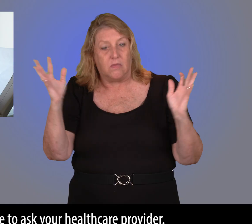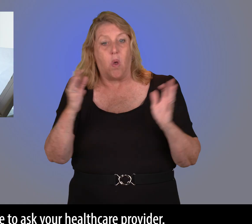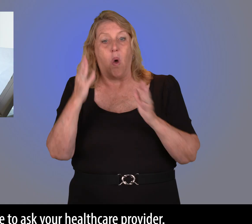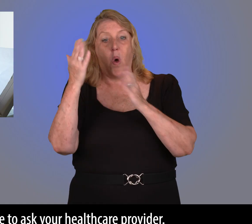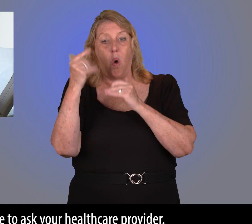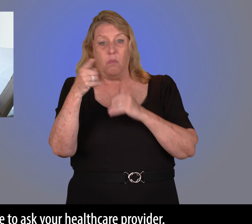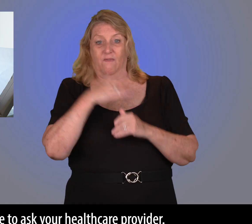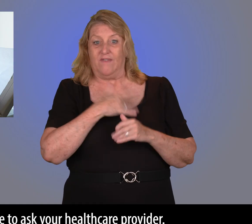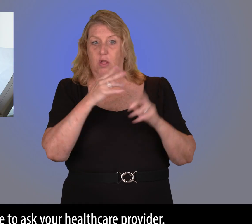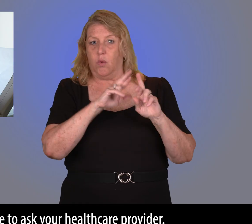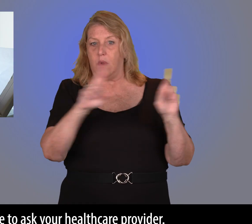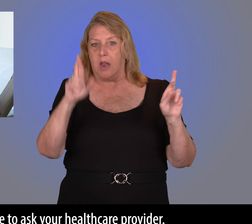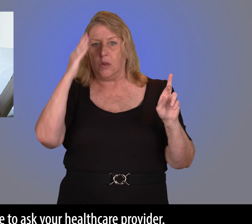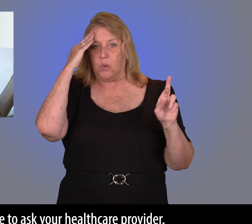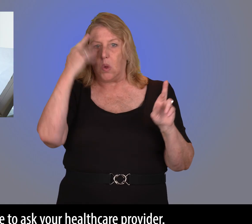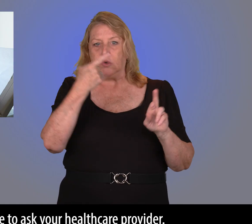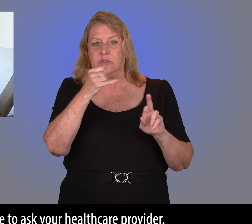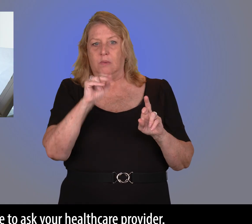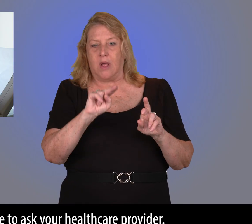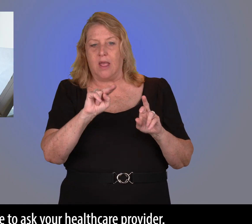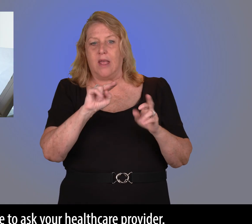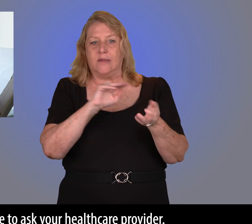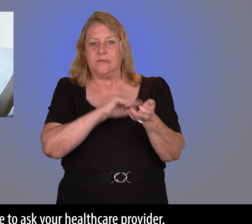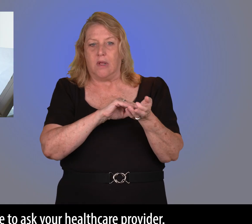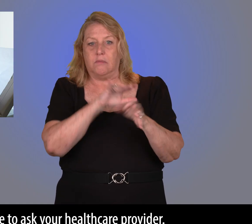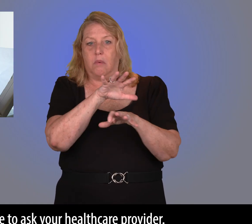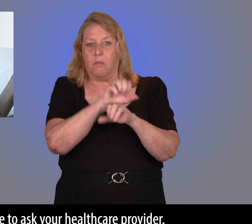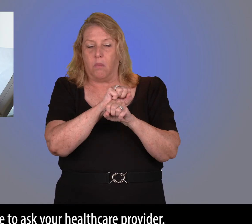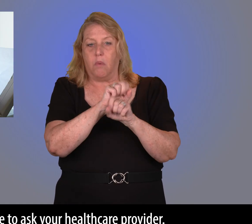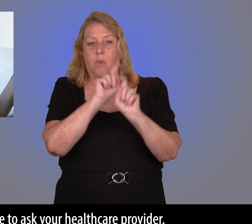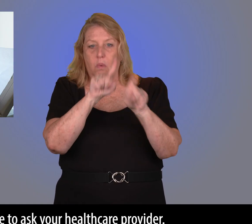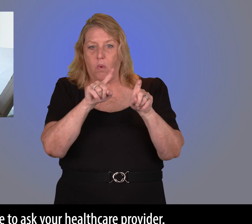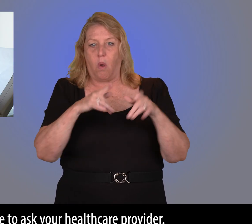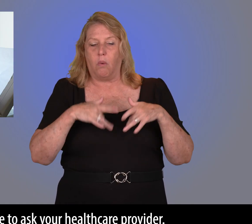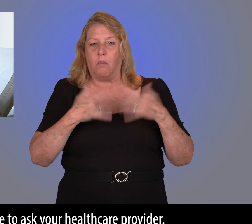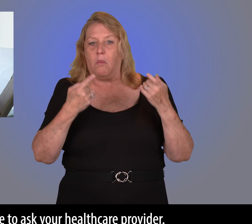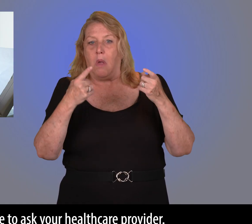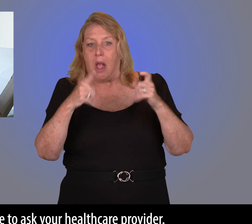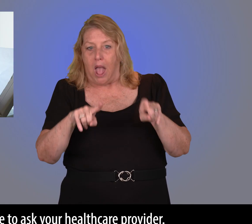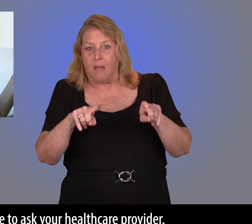healthcare provider.